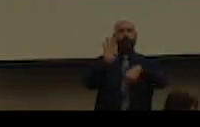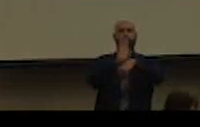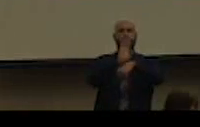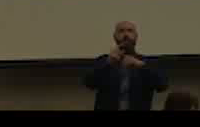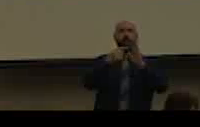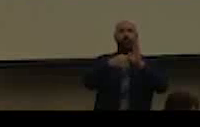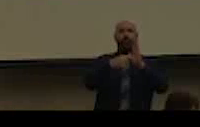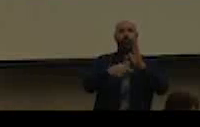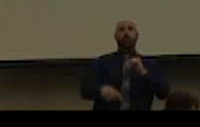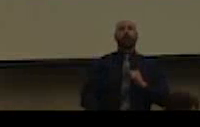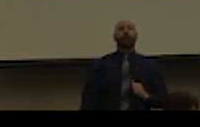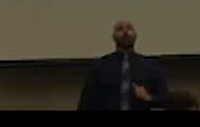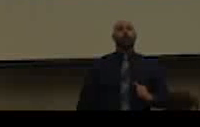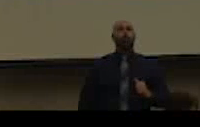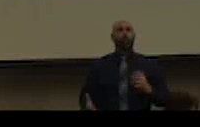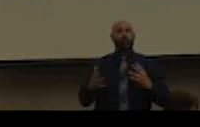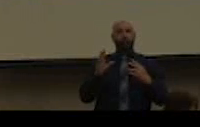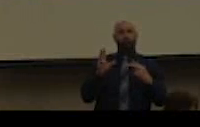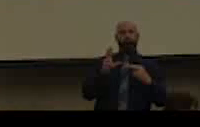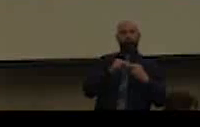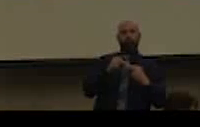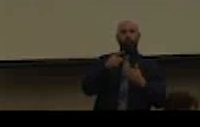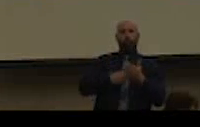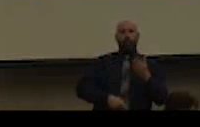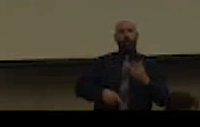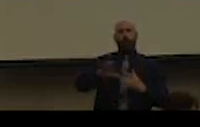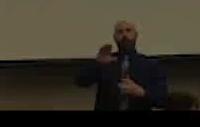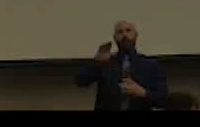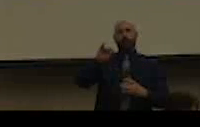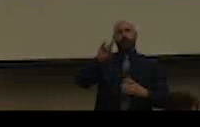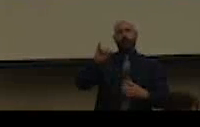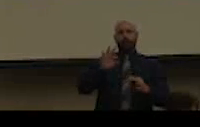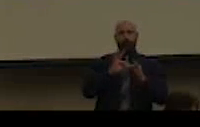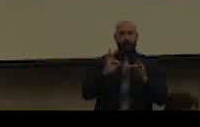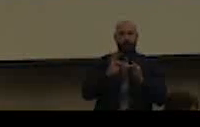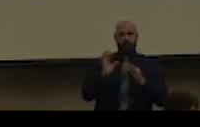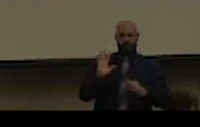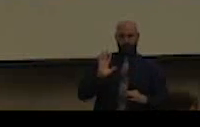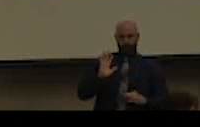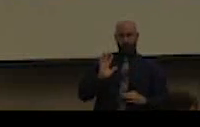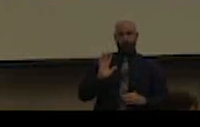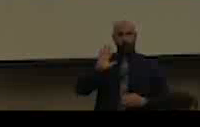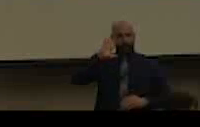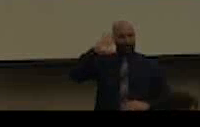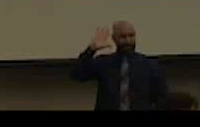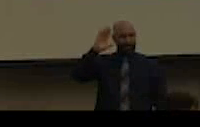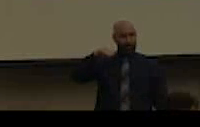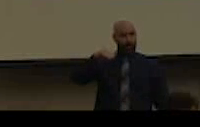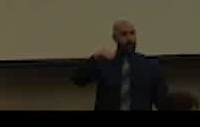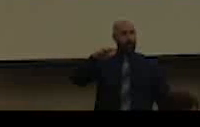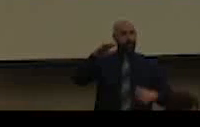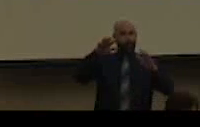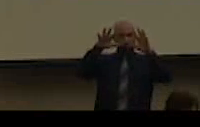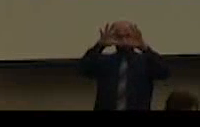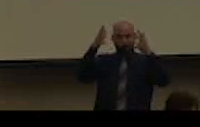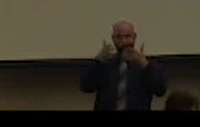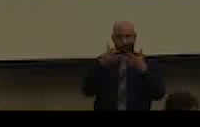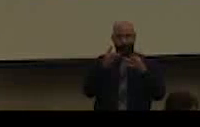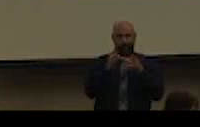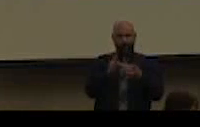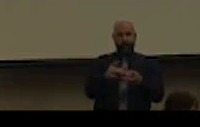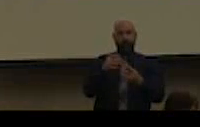want to echo what Cindy said a little bit earlier, because we know that so much of this is, all of it is tied into